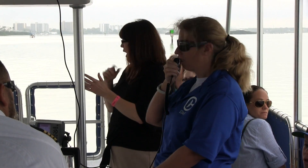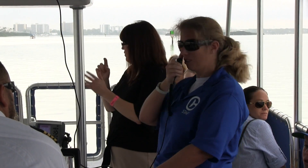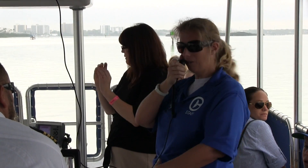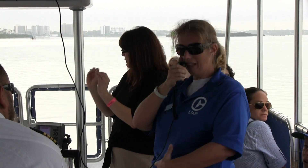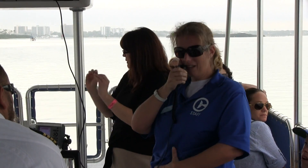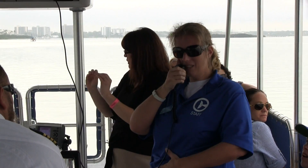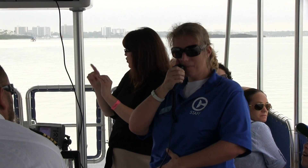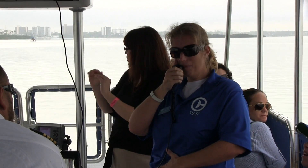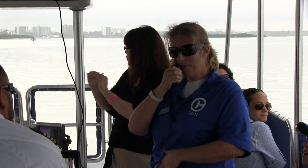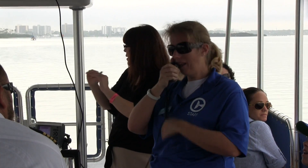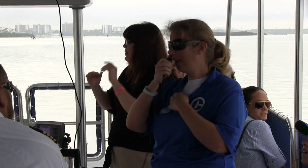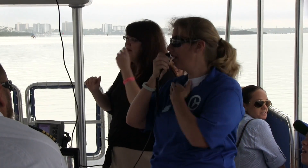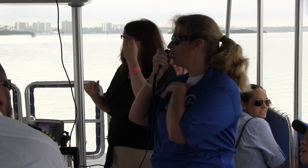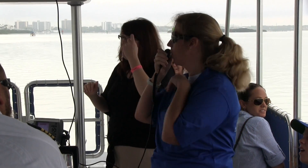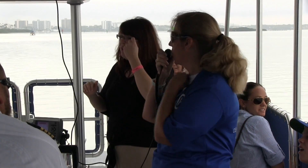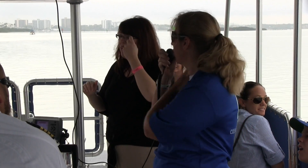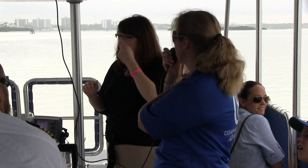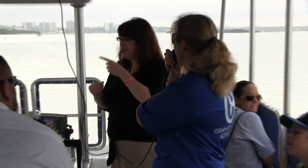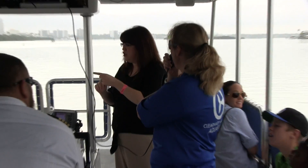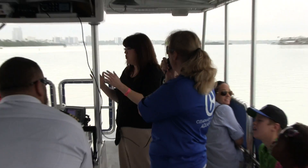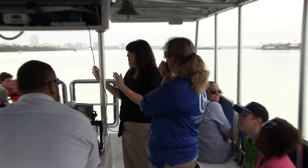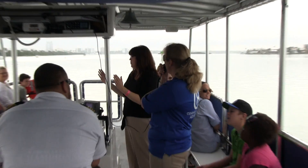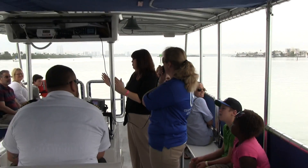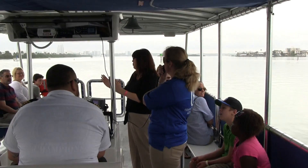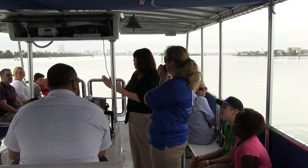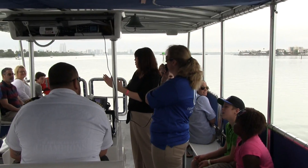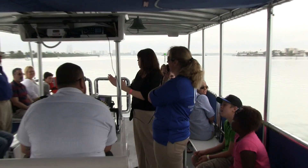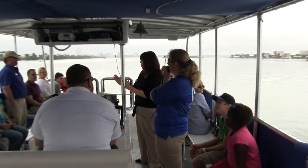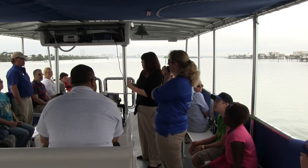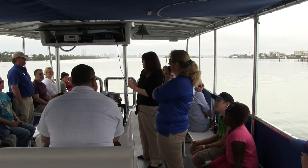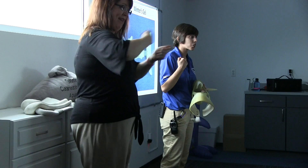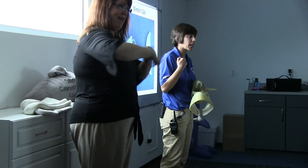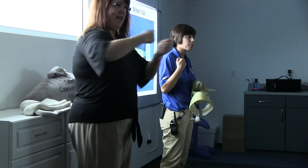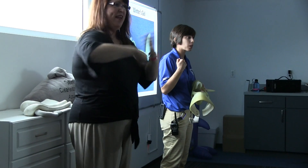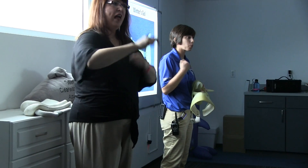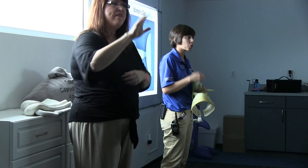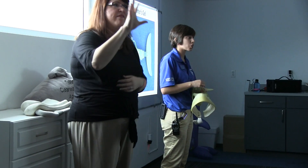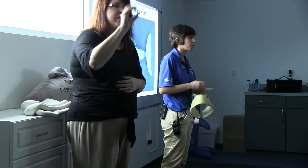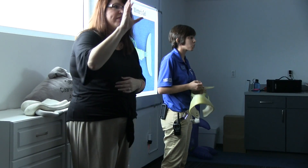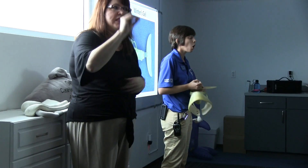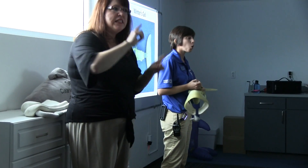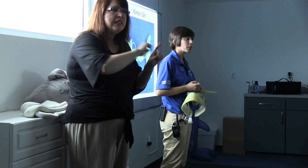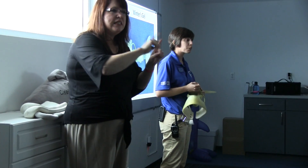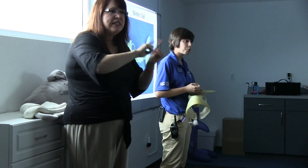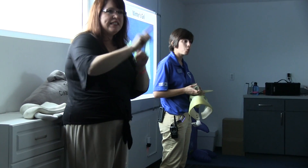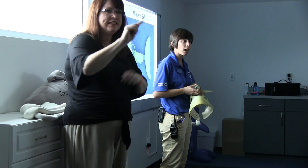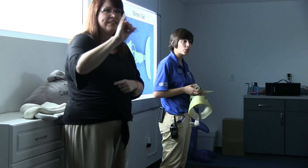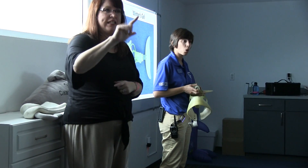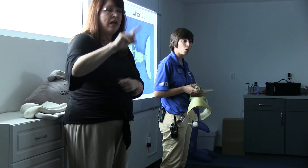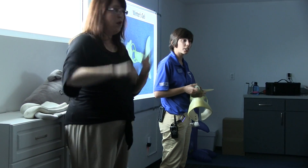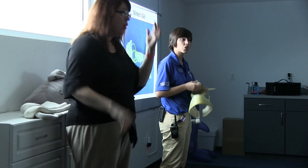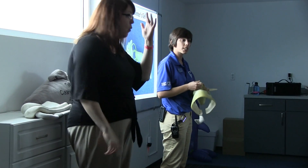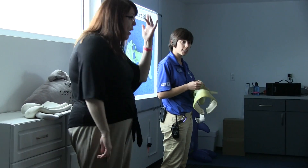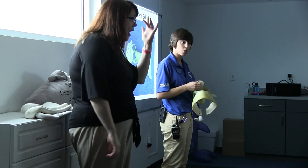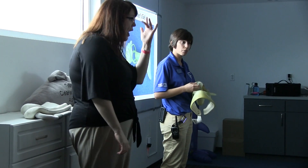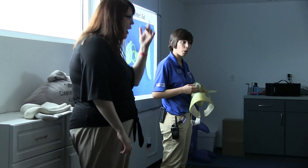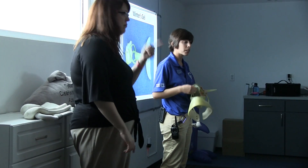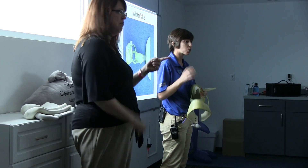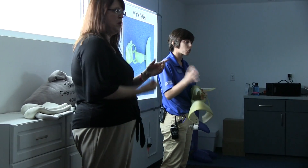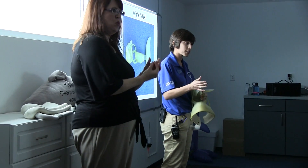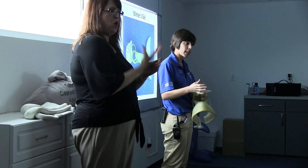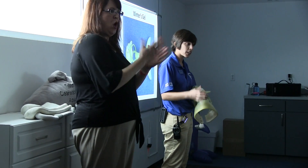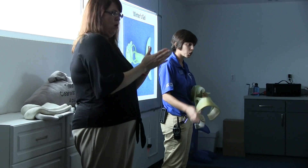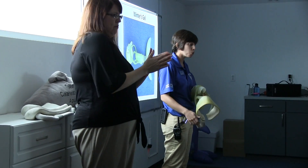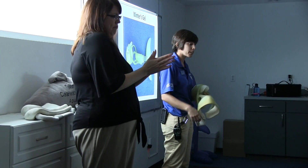she would lay on top of my belly and she would put her head on my shoulder. She came here when she was only a few months old and she's still